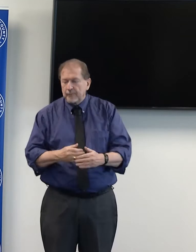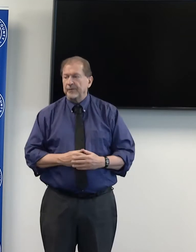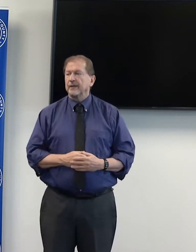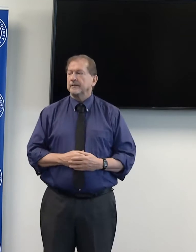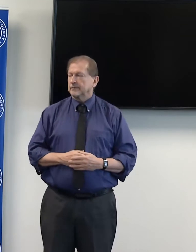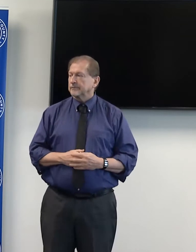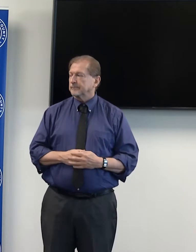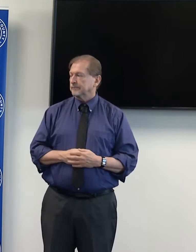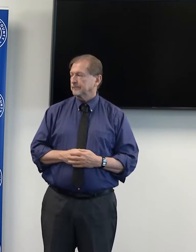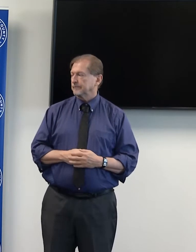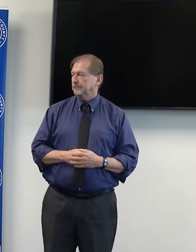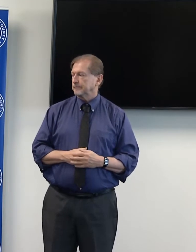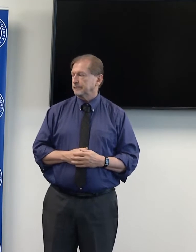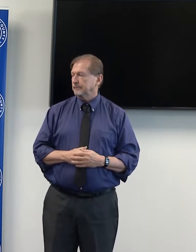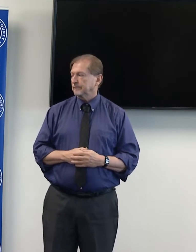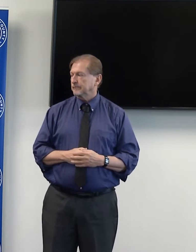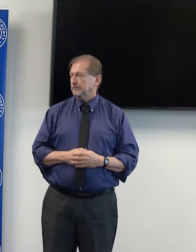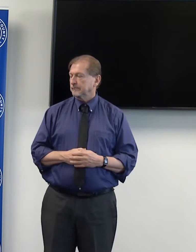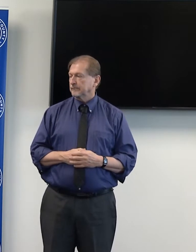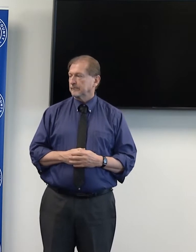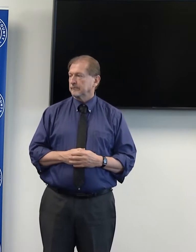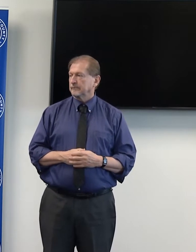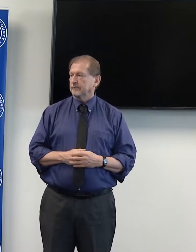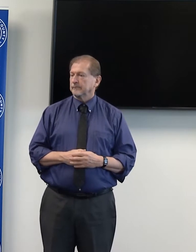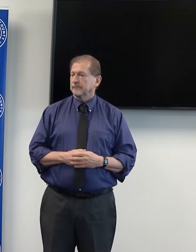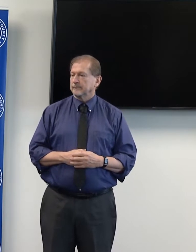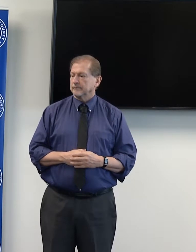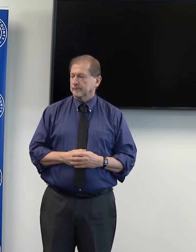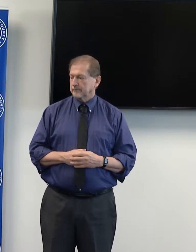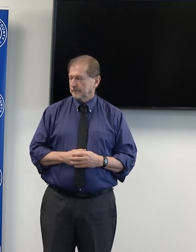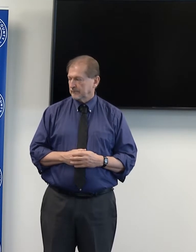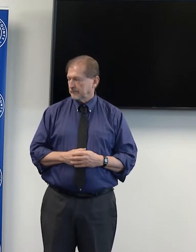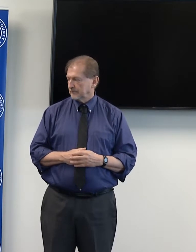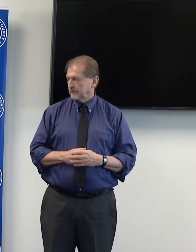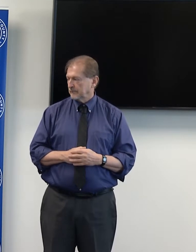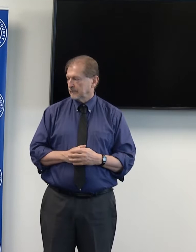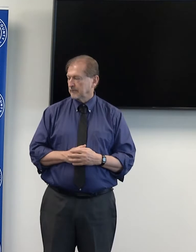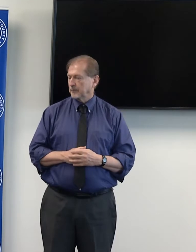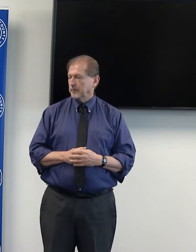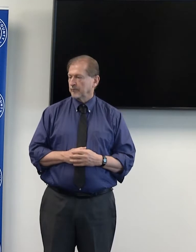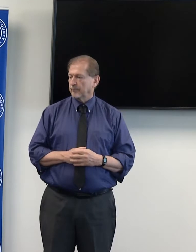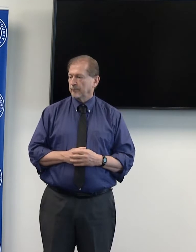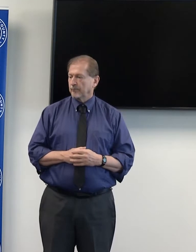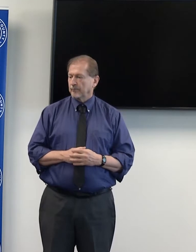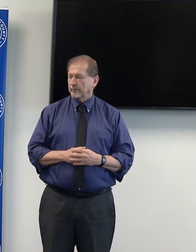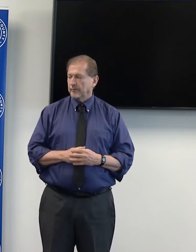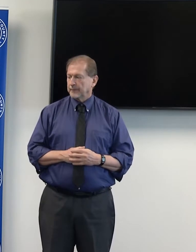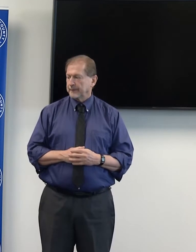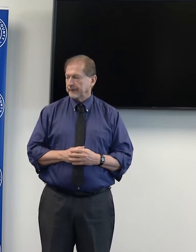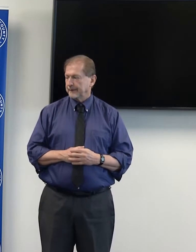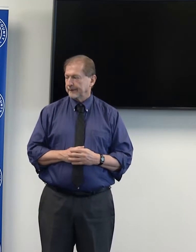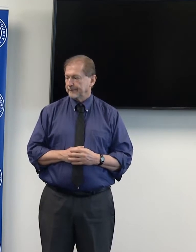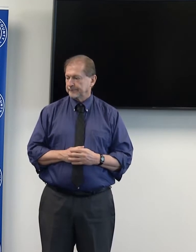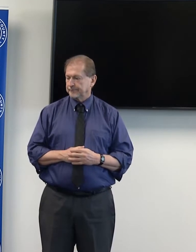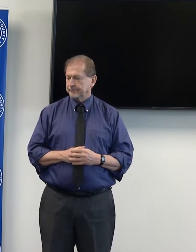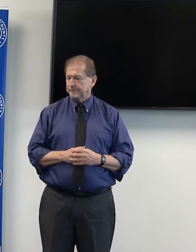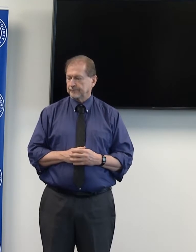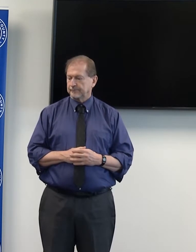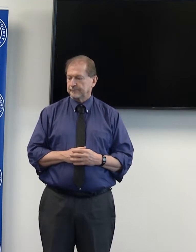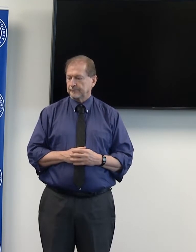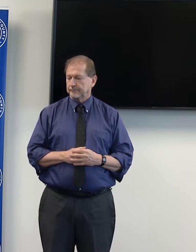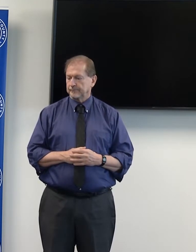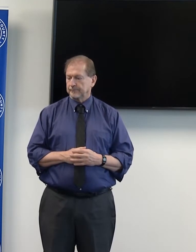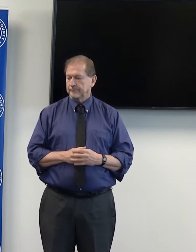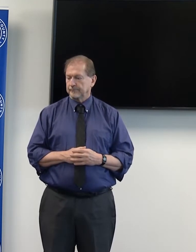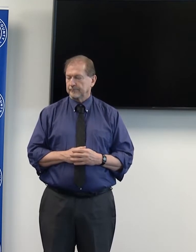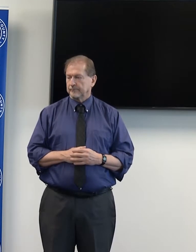Okay, thank you. All right, Greg, Rachel, Kristen, is there anyone else on the line? Hi, good morning. This is Alex Nathan